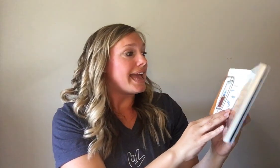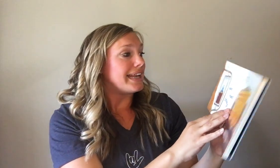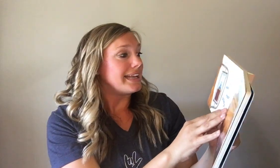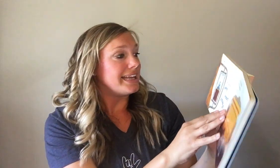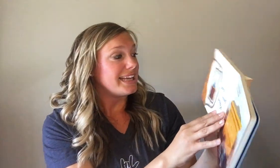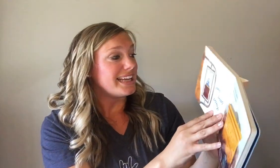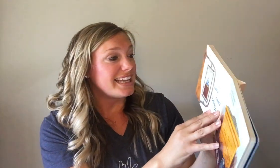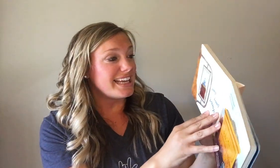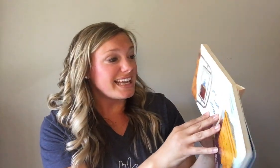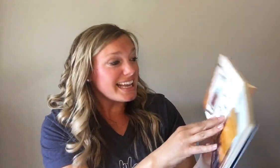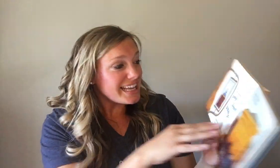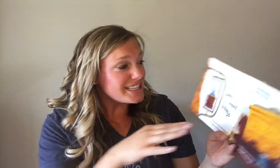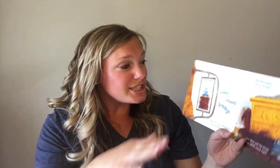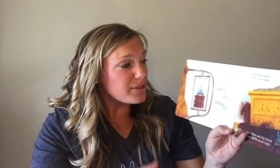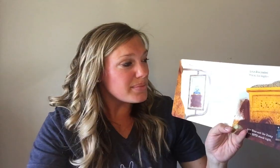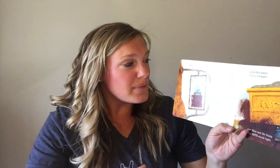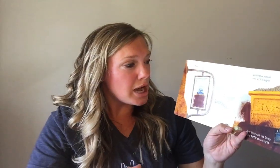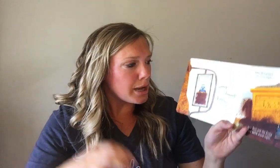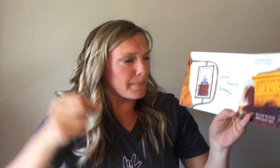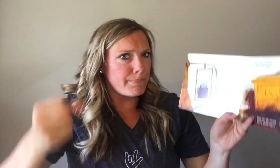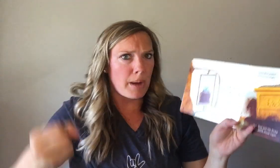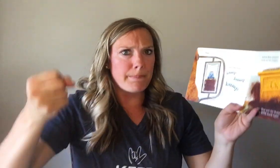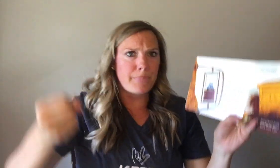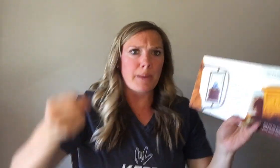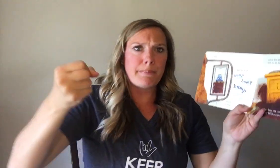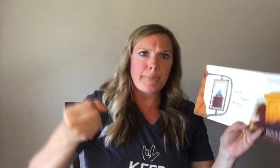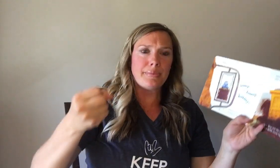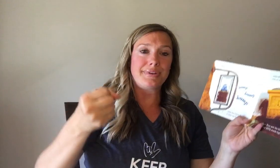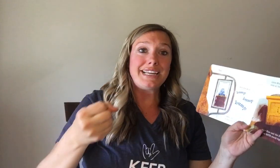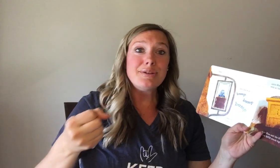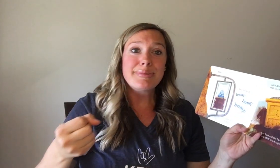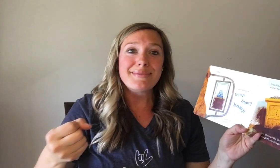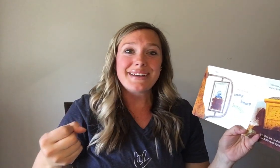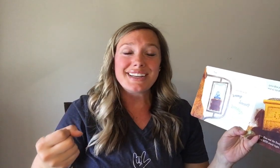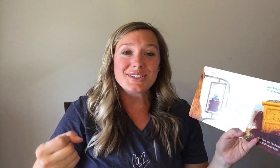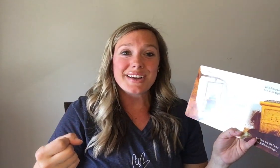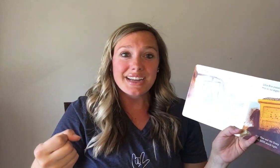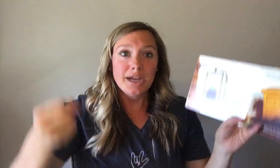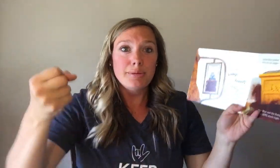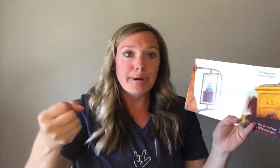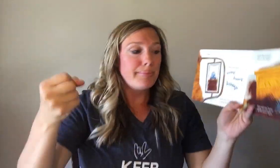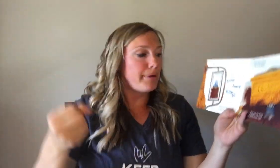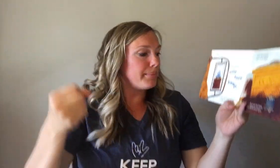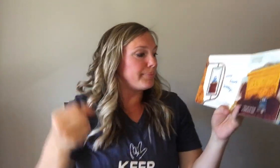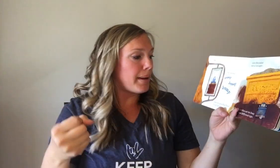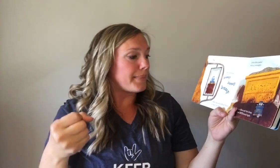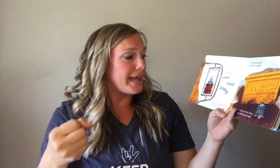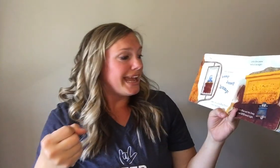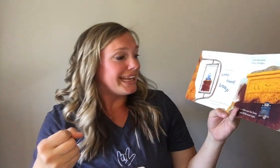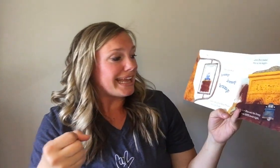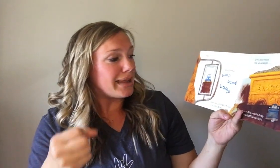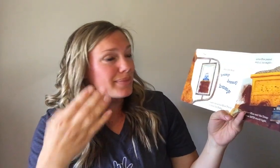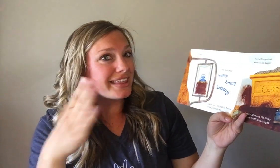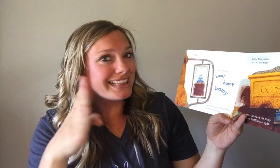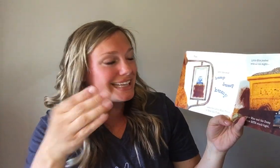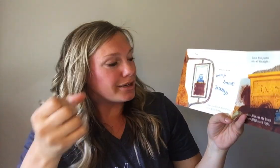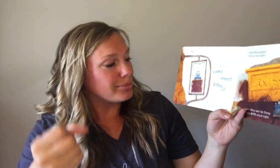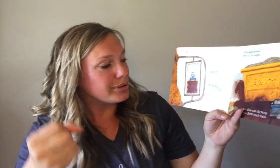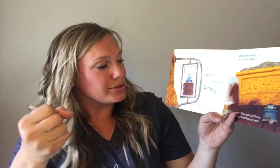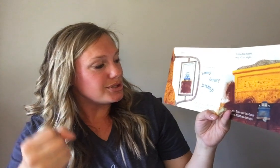Then into the mud, bump, bump, bump. Can you bump on your truck? Bump, bump, bump. Came the little blue